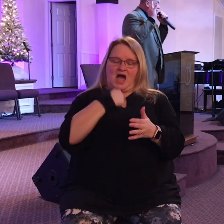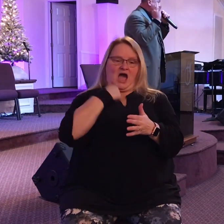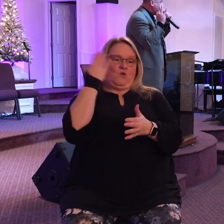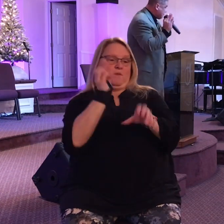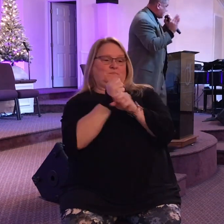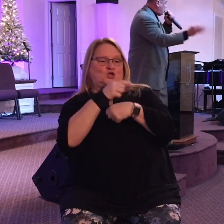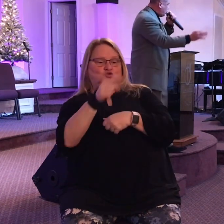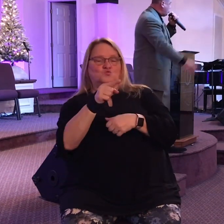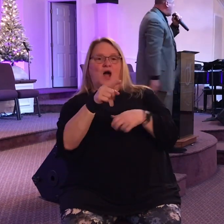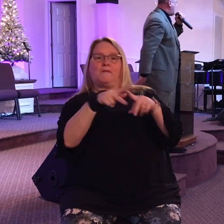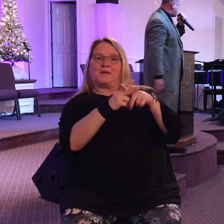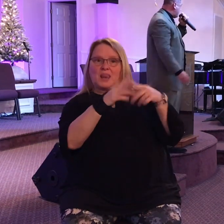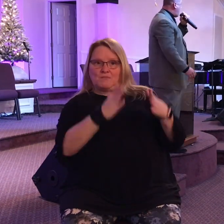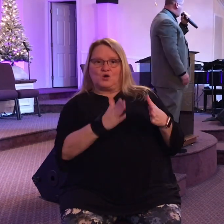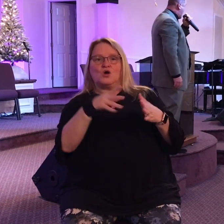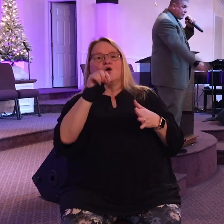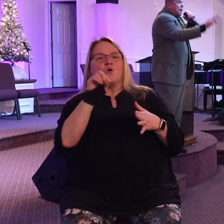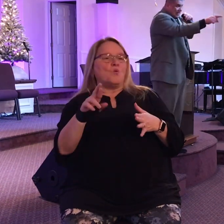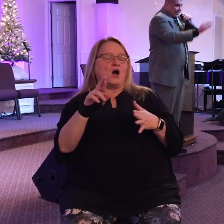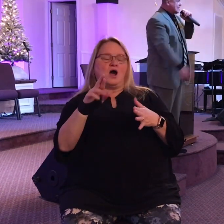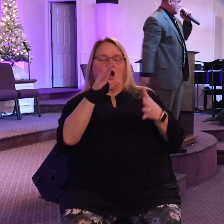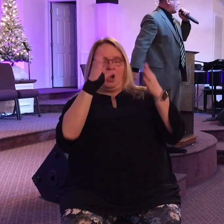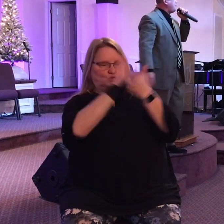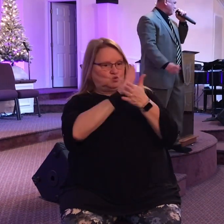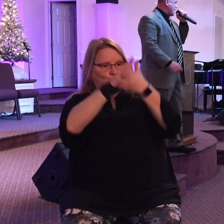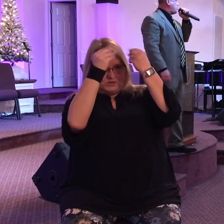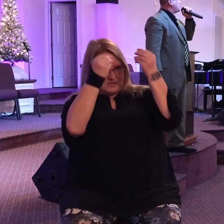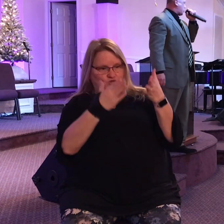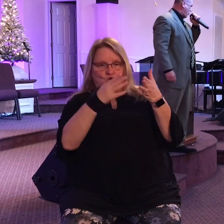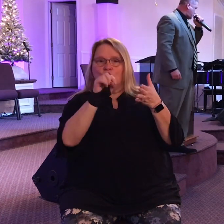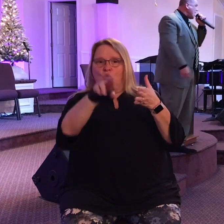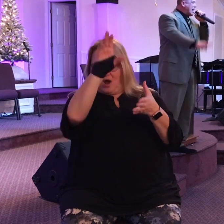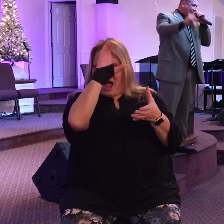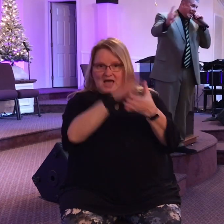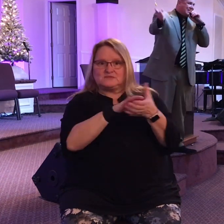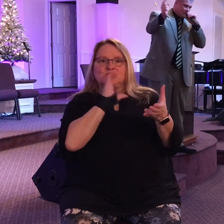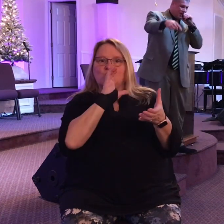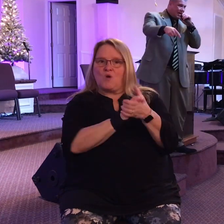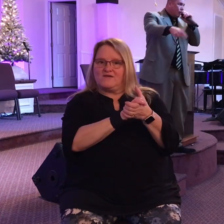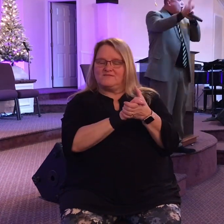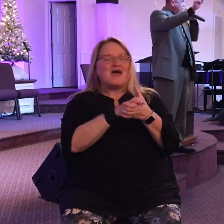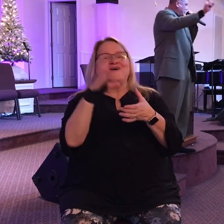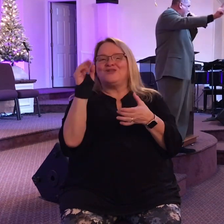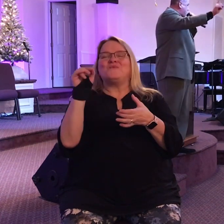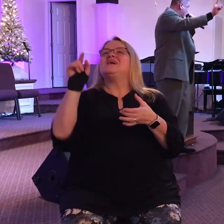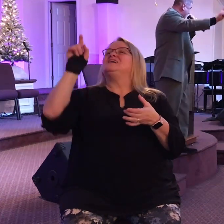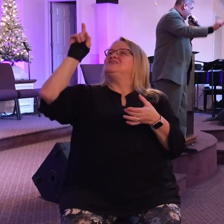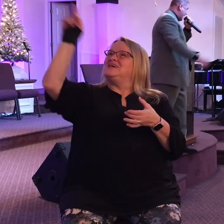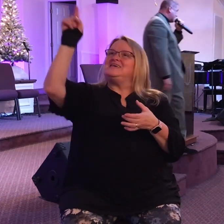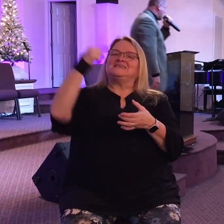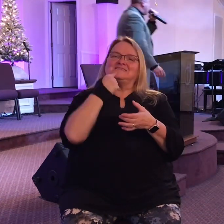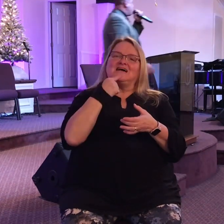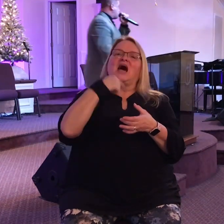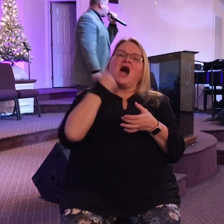or even that he would make you a husband or a wife. But he did say he would make you a church, that the gates of hell will not